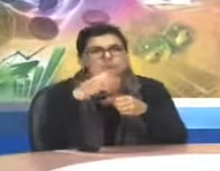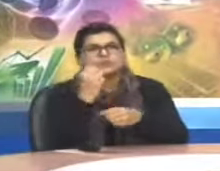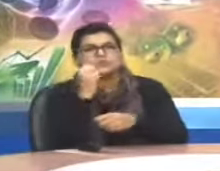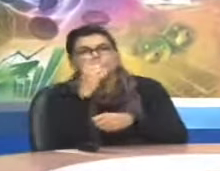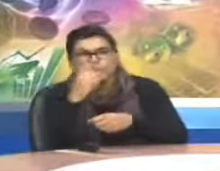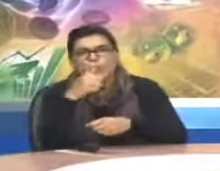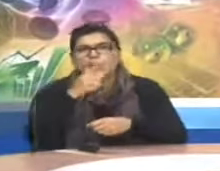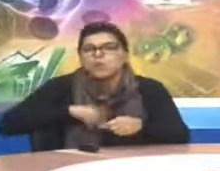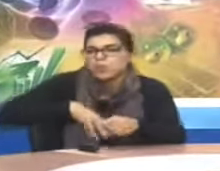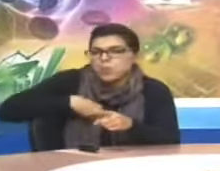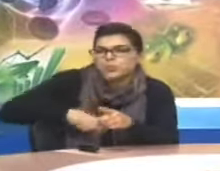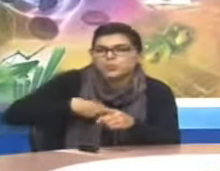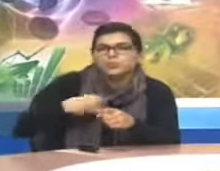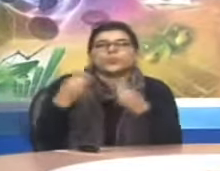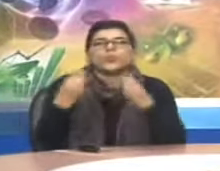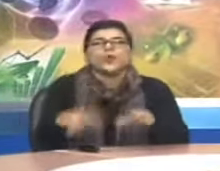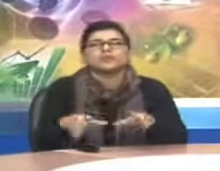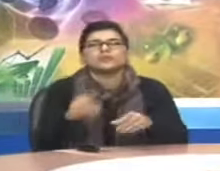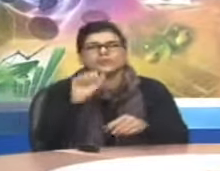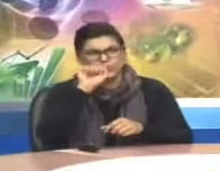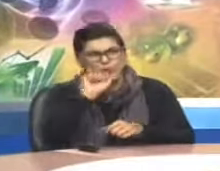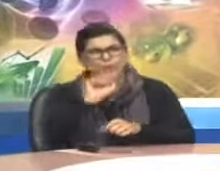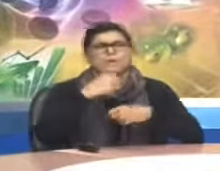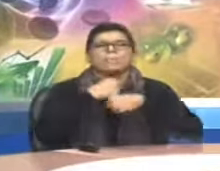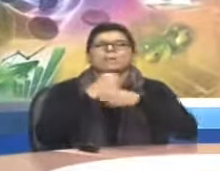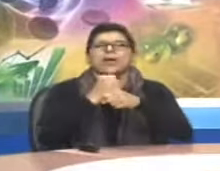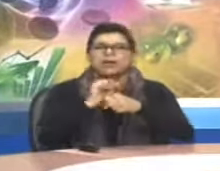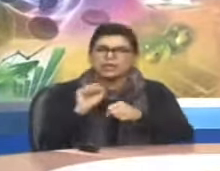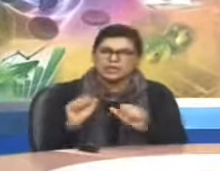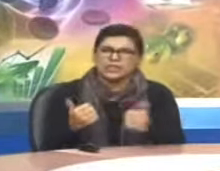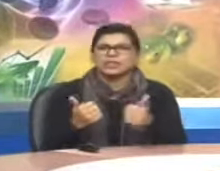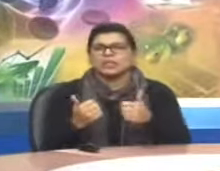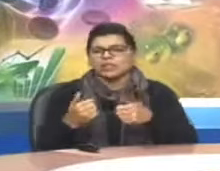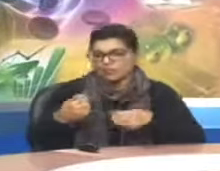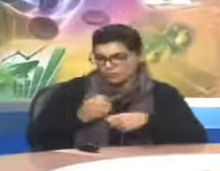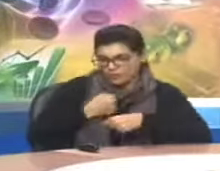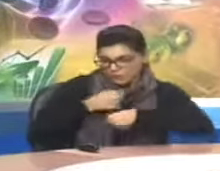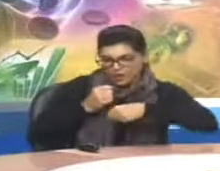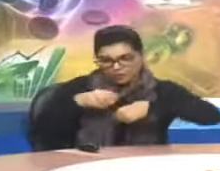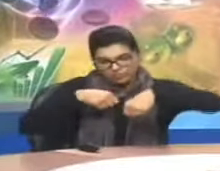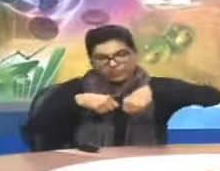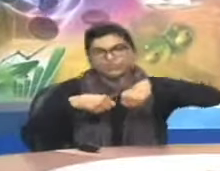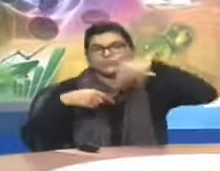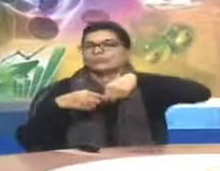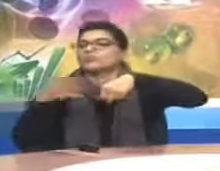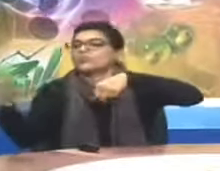and also the bags, we should get only